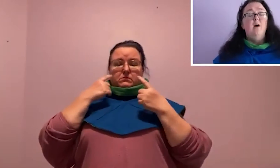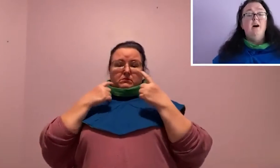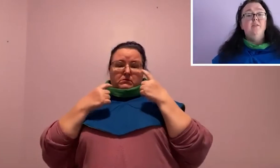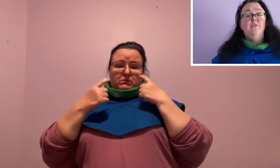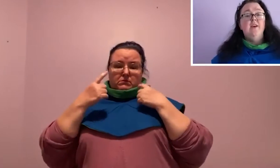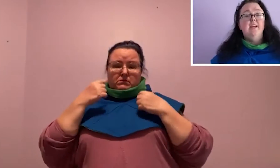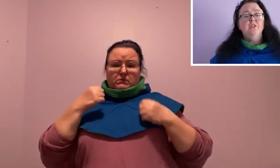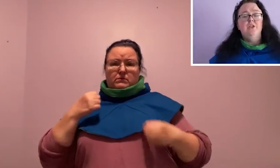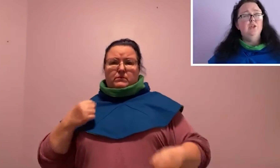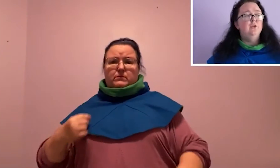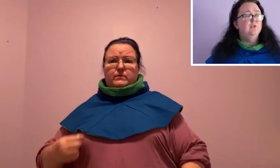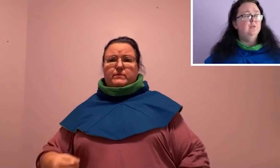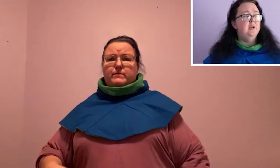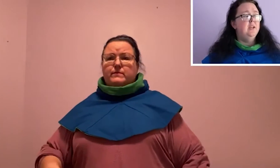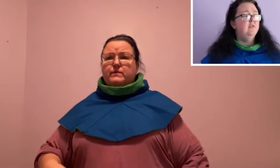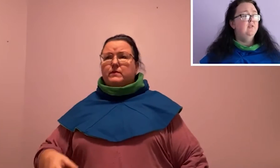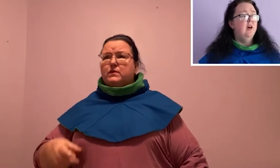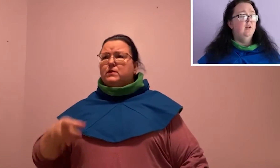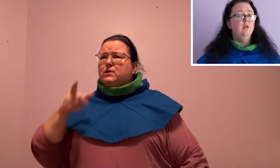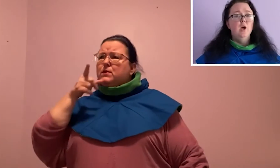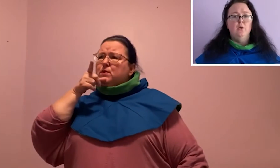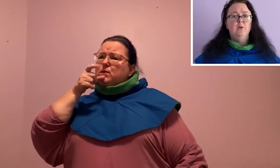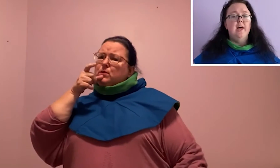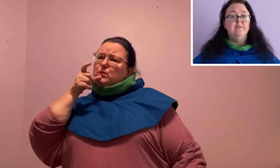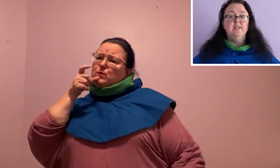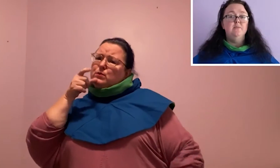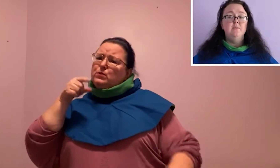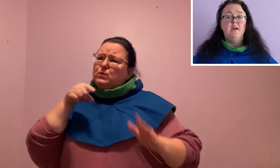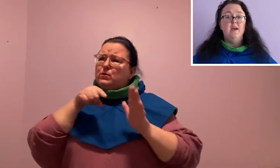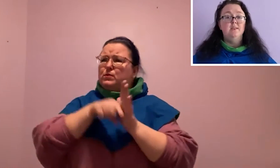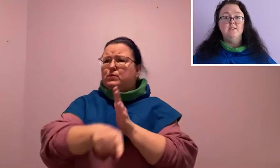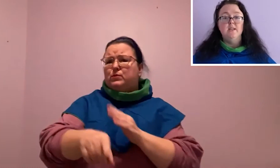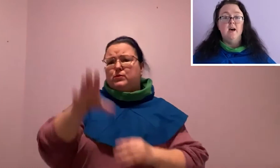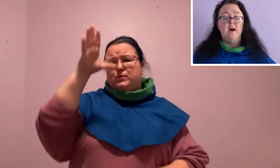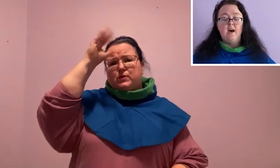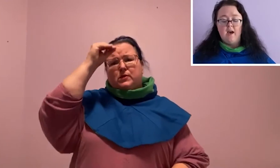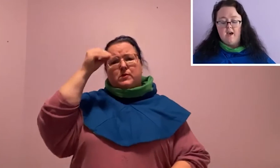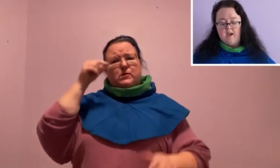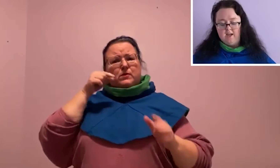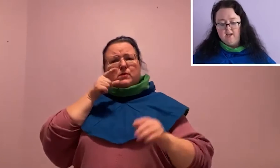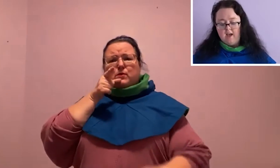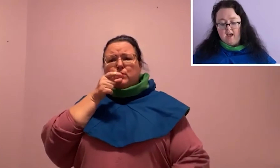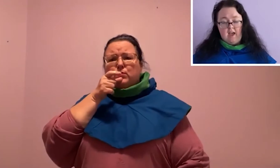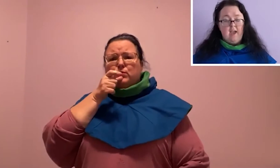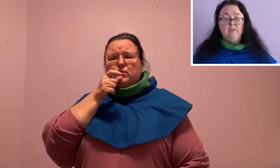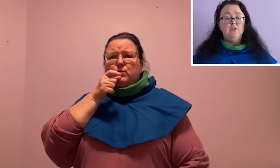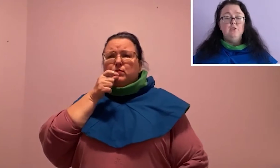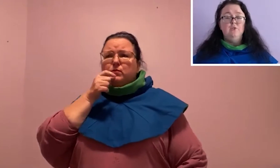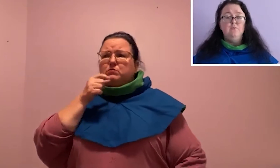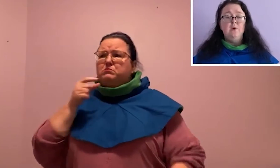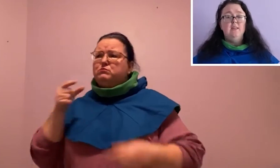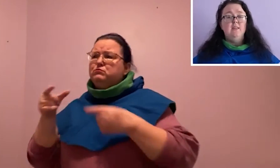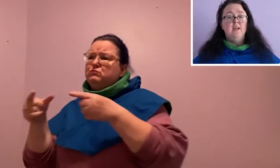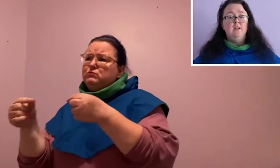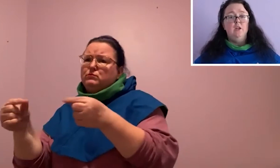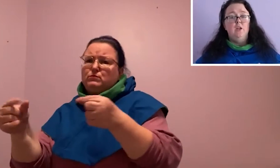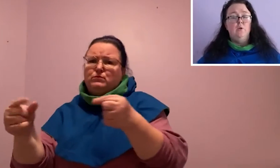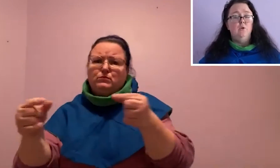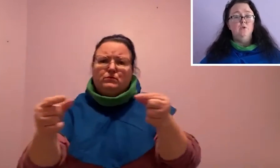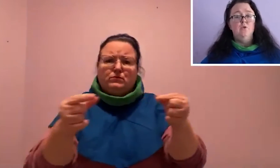What a fate to Hugh befell, who left him there to die, entombed within the old